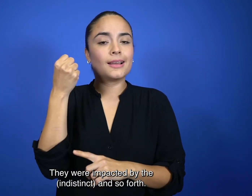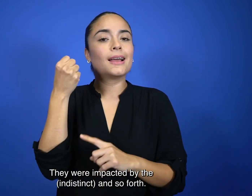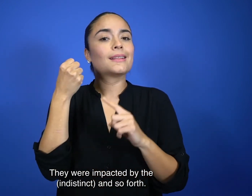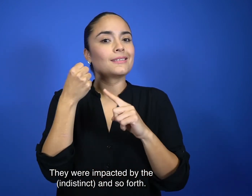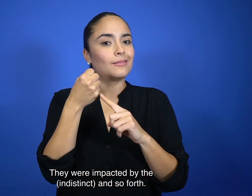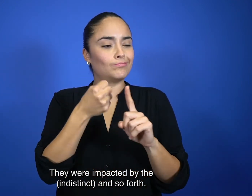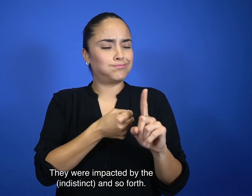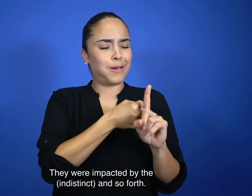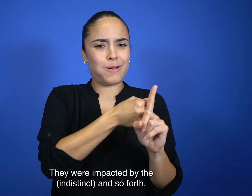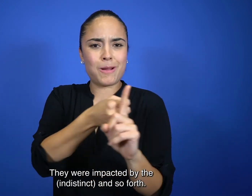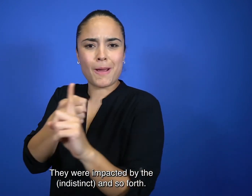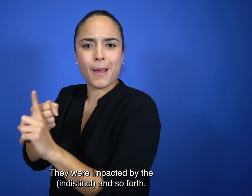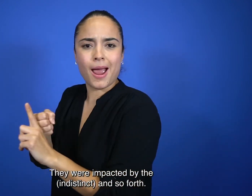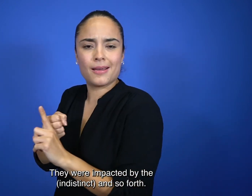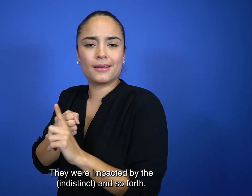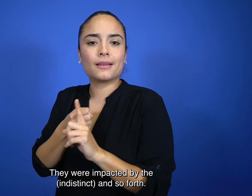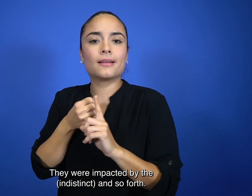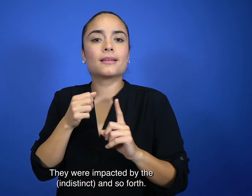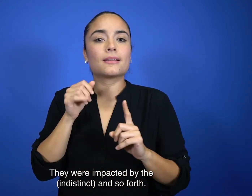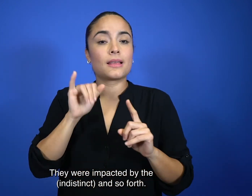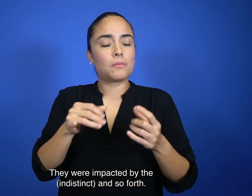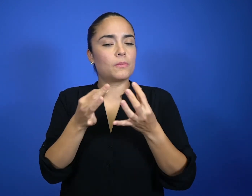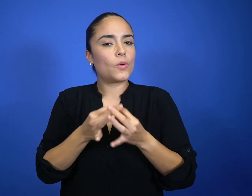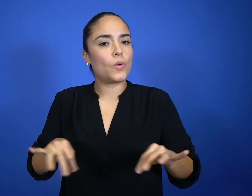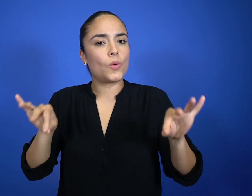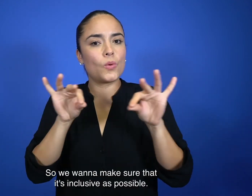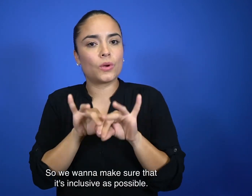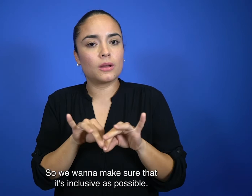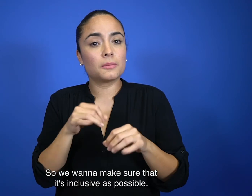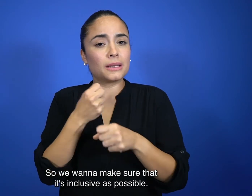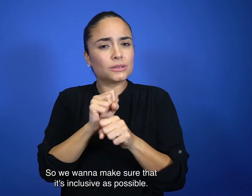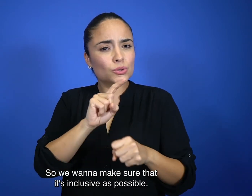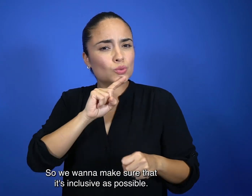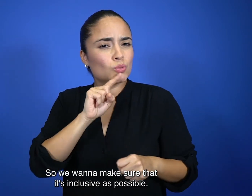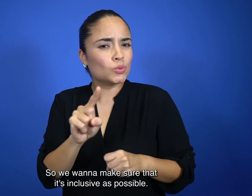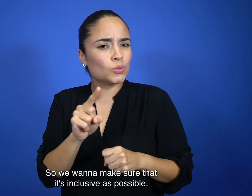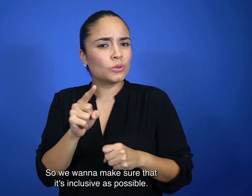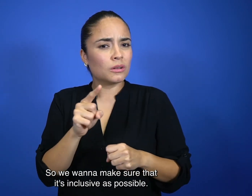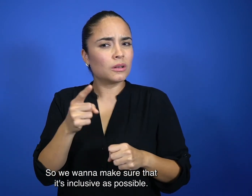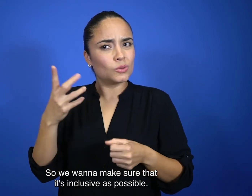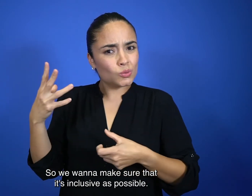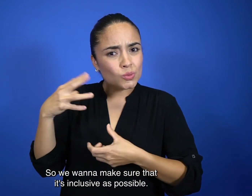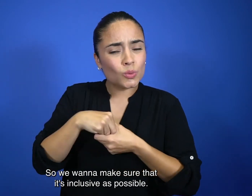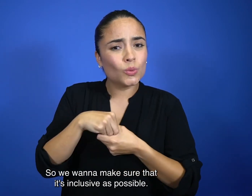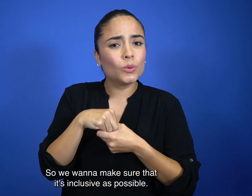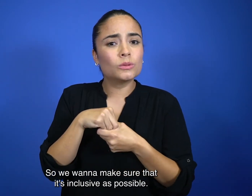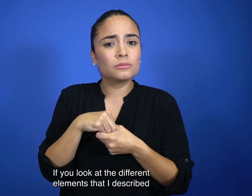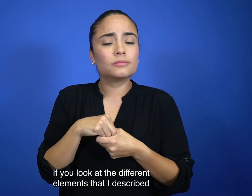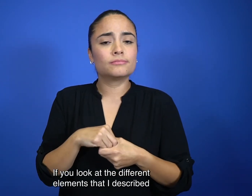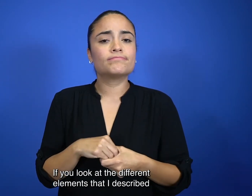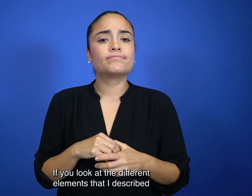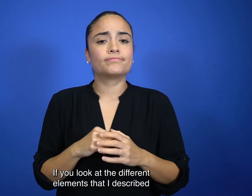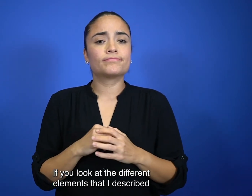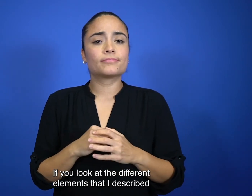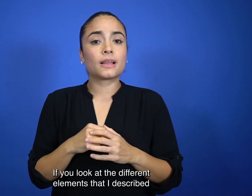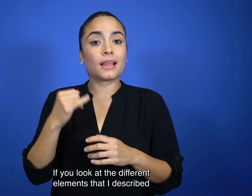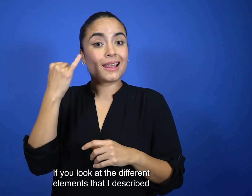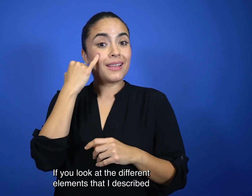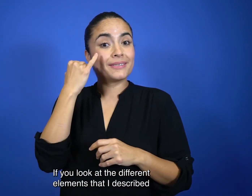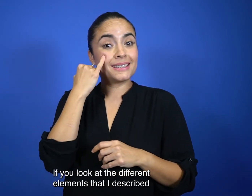school, and so forth. So we want to make sure that it's inclusive as possible. If you look at the